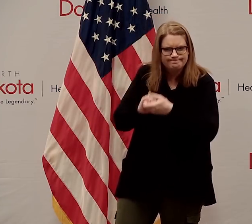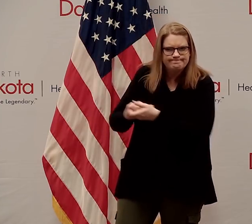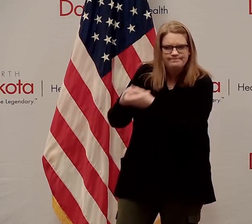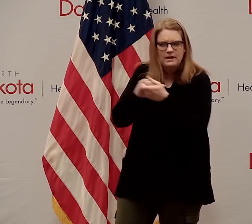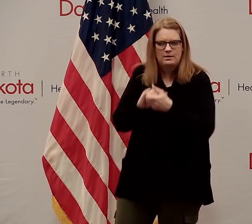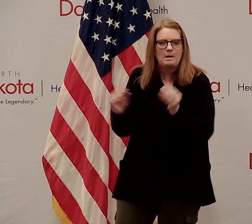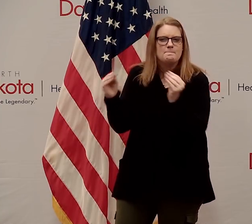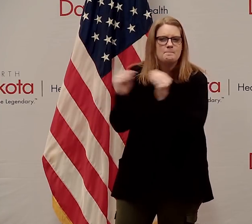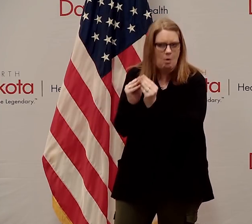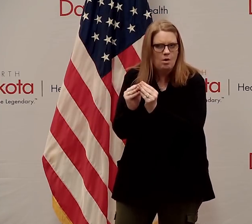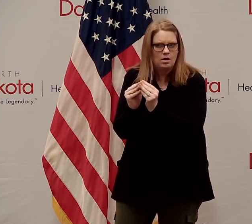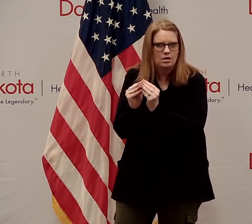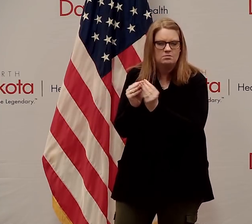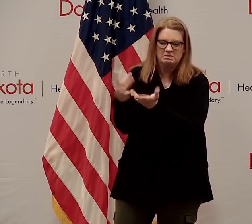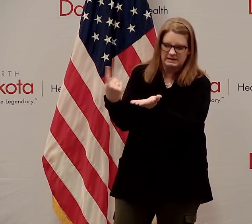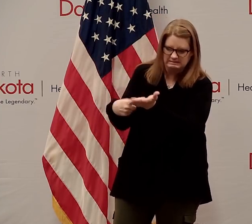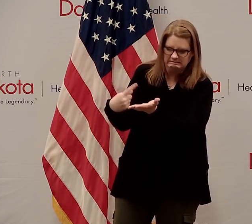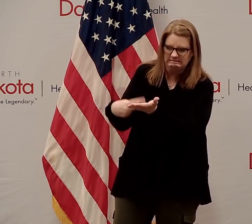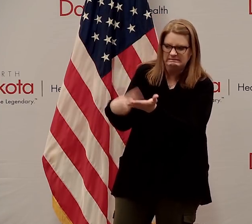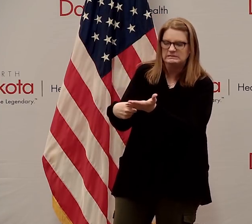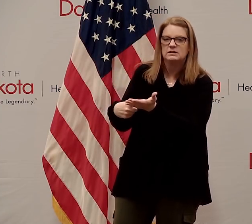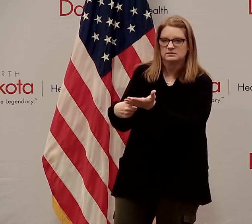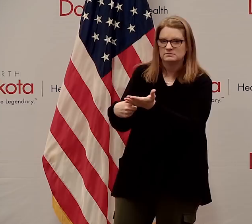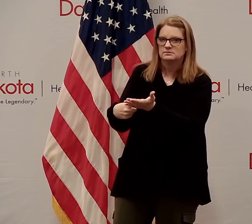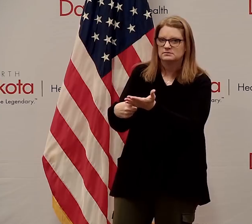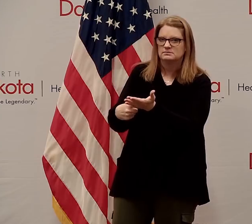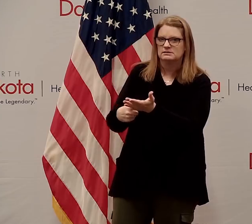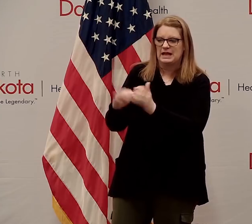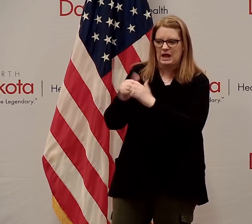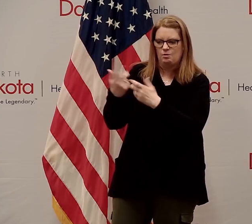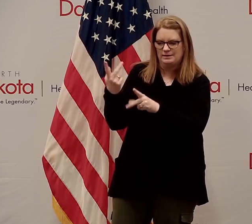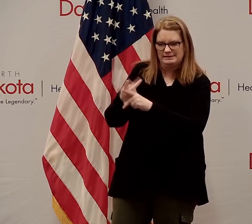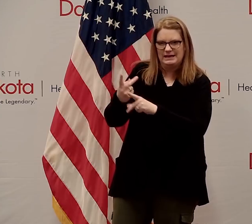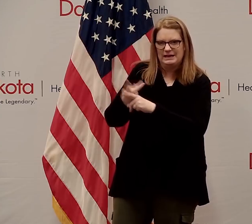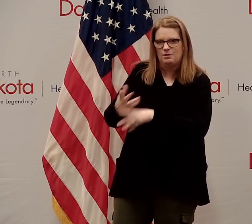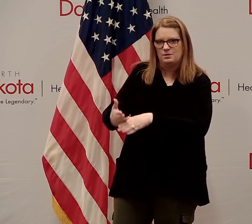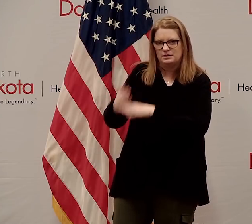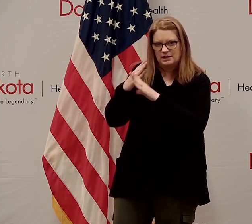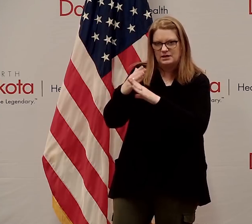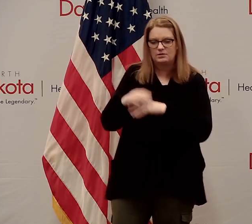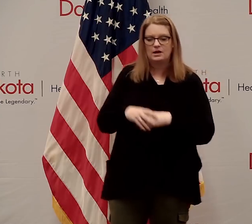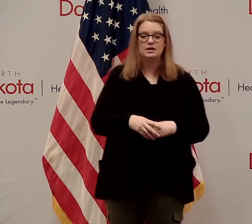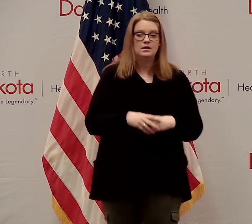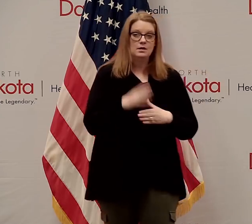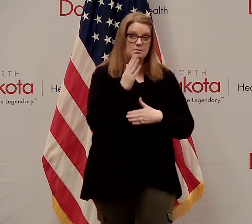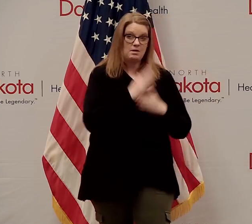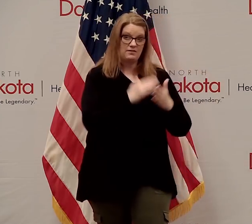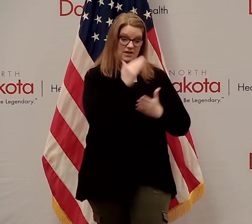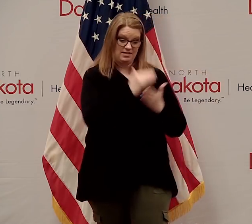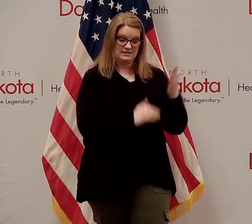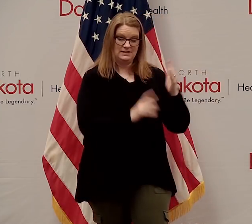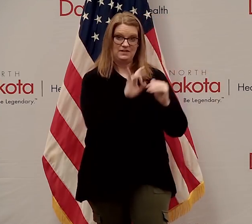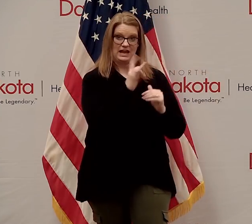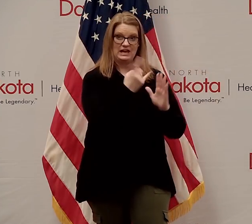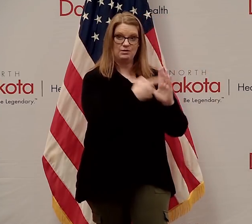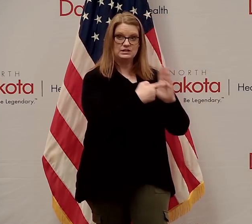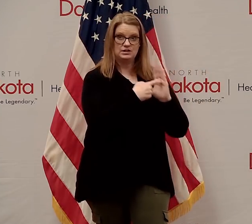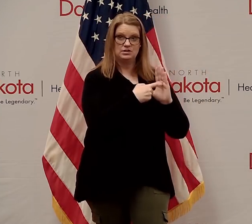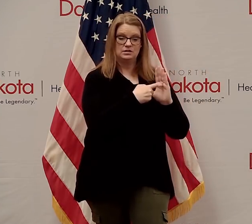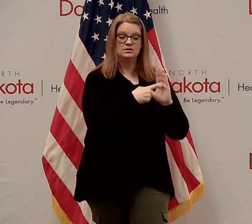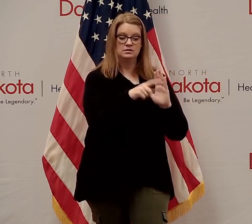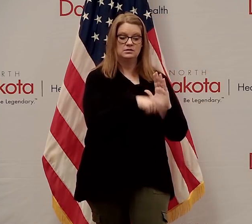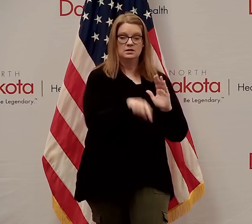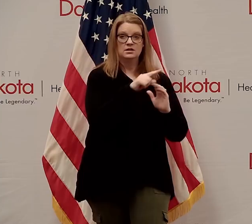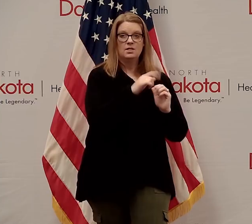forward, because as we think about reopening, we've got one of our list of our 8 criteria was making sure that we could protect those